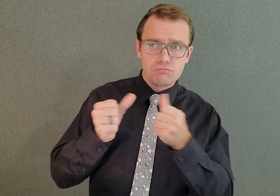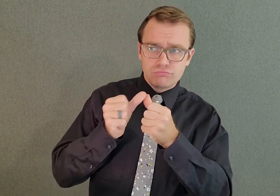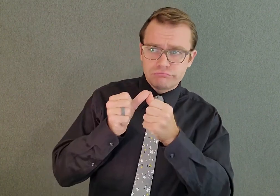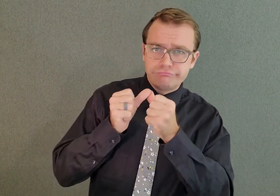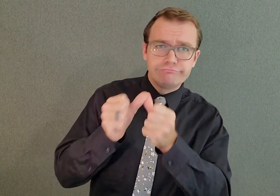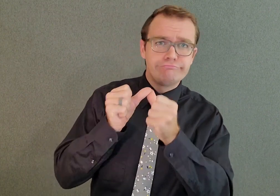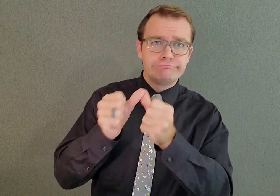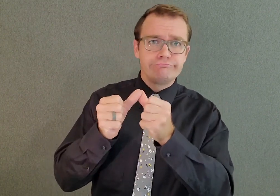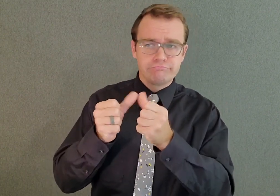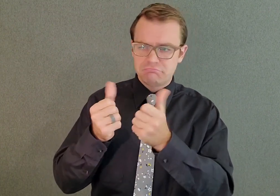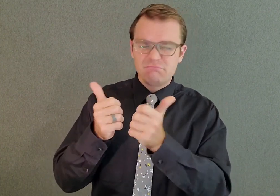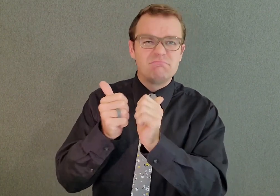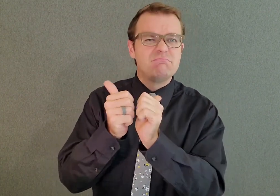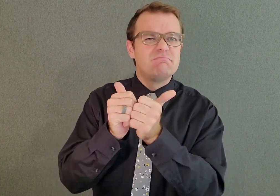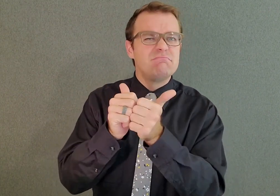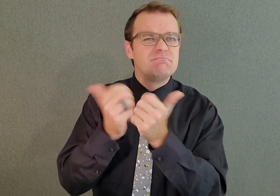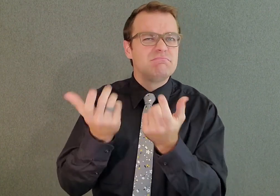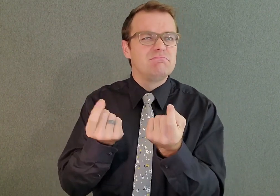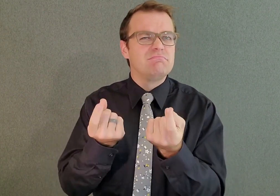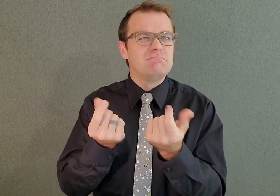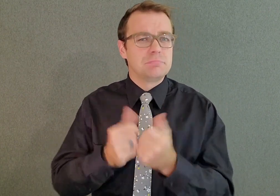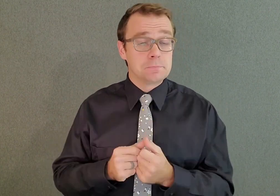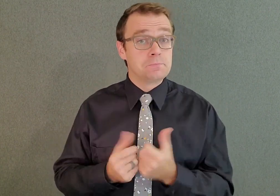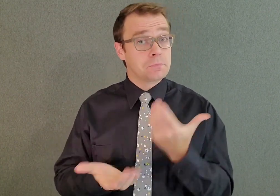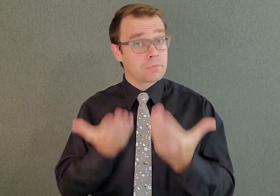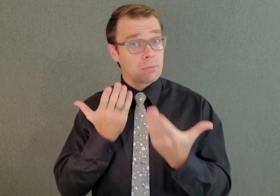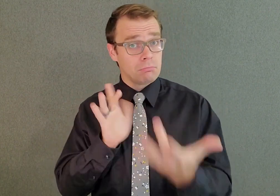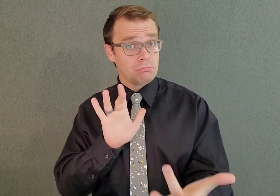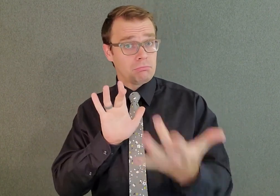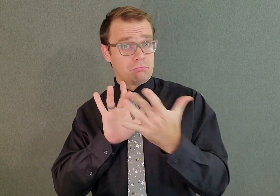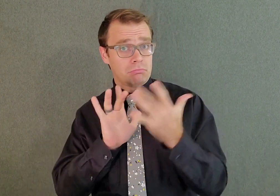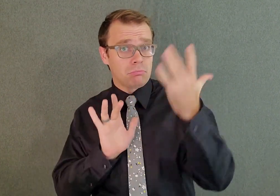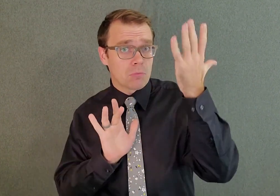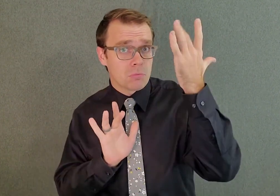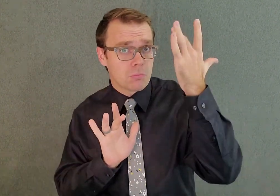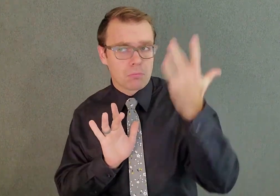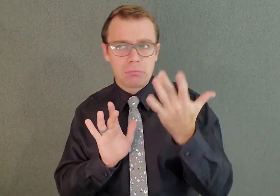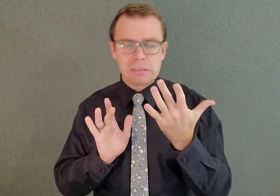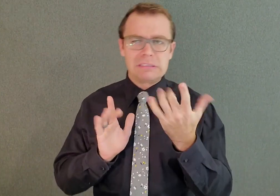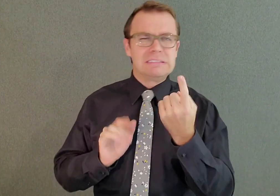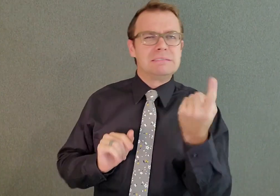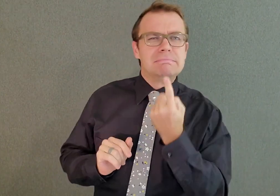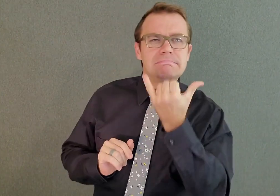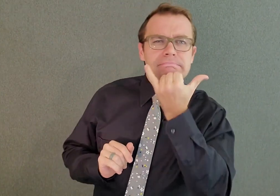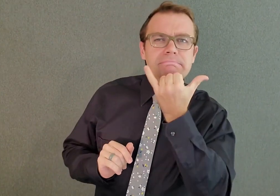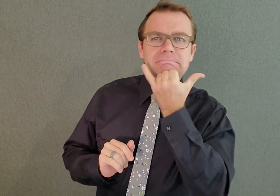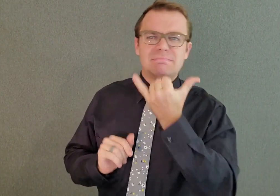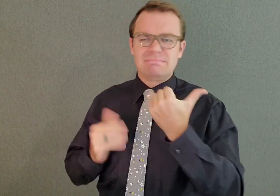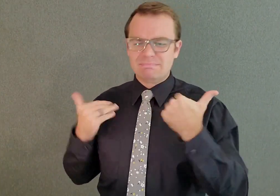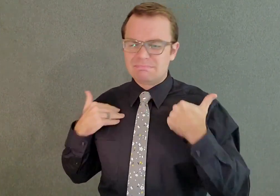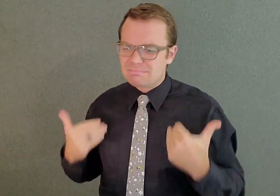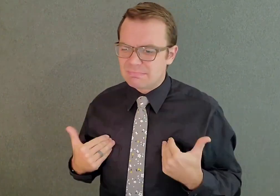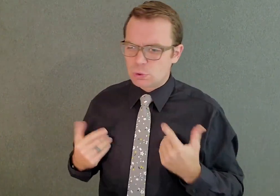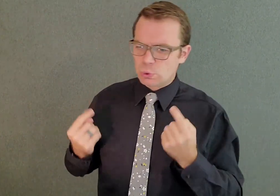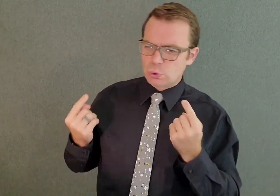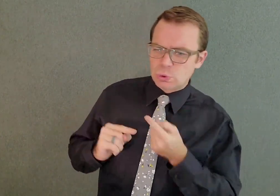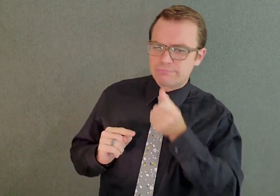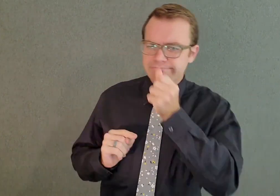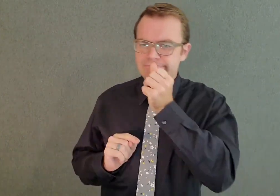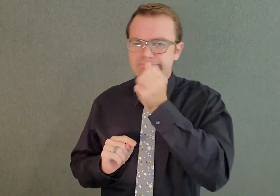achieved, and how to maintain health. You may have reached out to me to help find a solution to a current symptom that is affecting